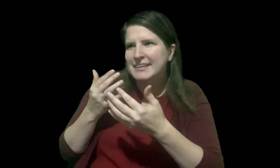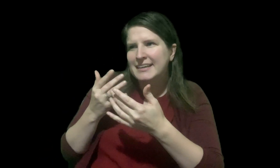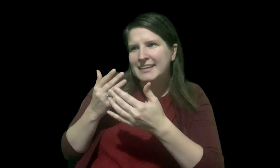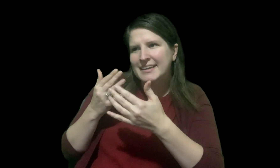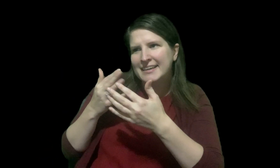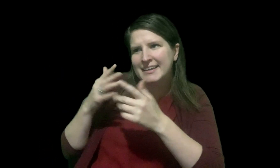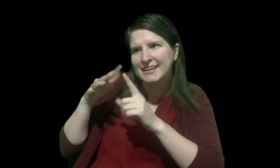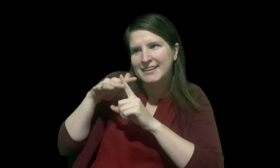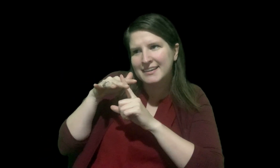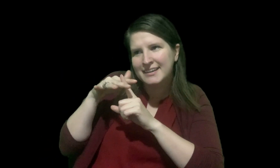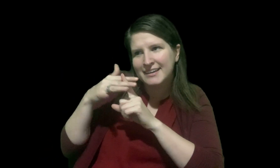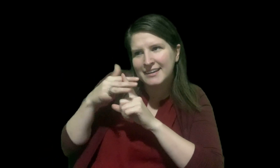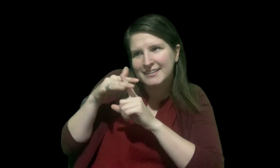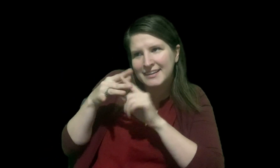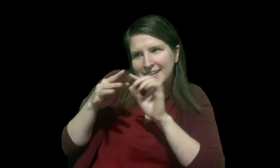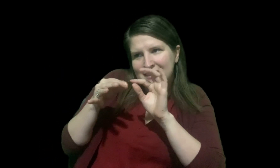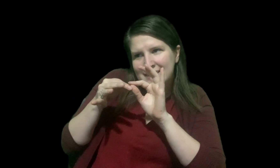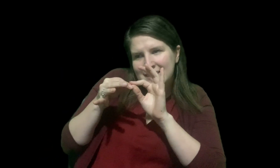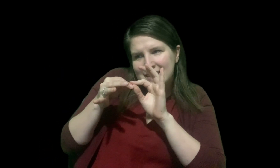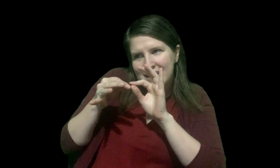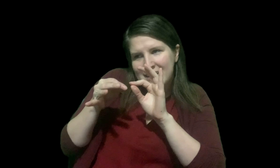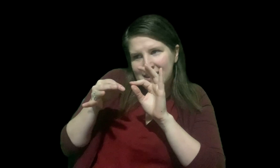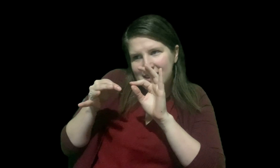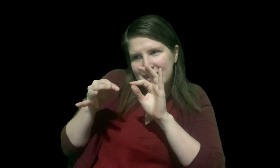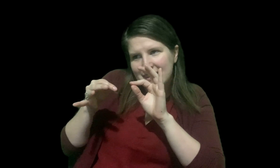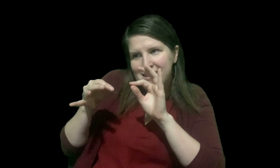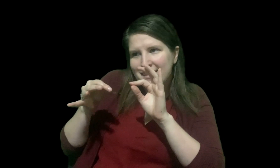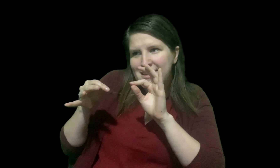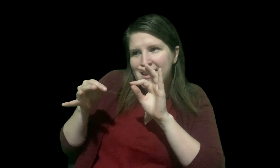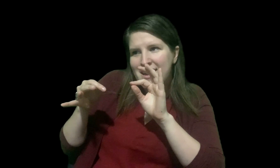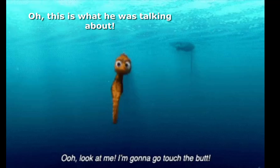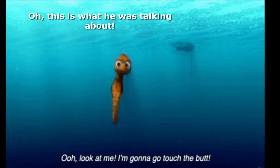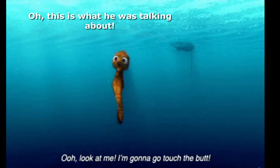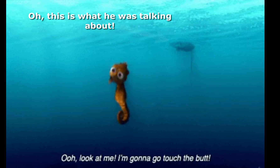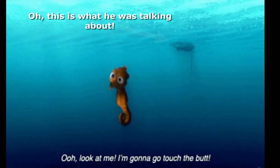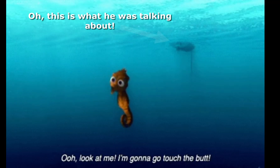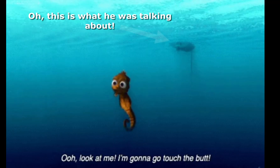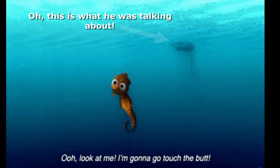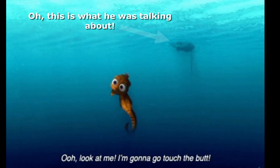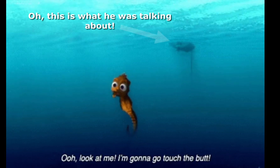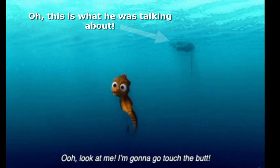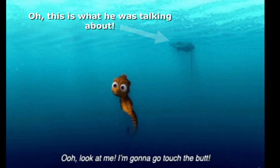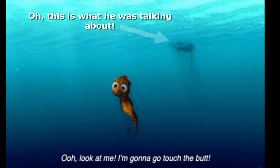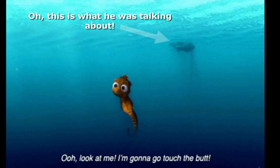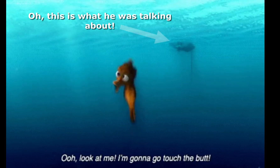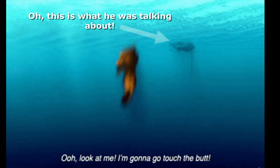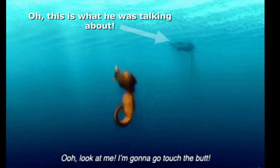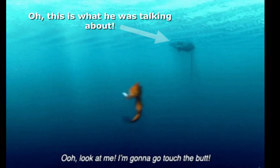Before you ask, I want you to wait and try to get the whole context of the sentence.